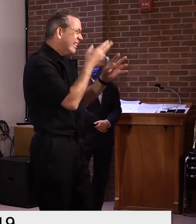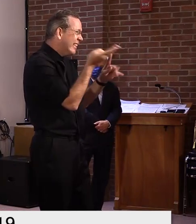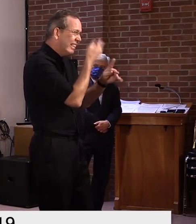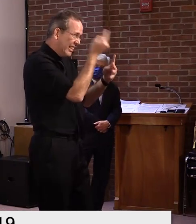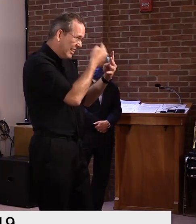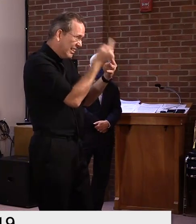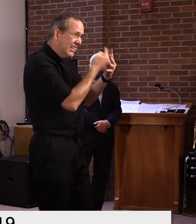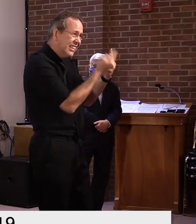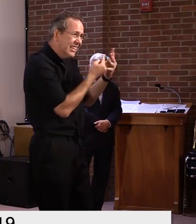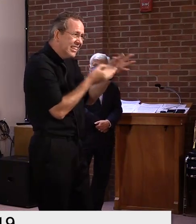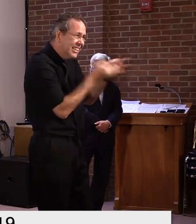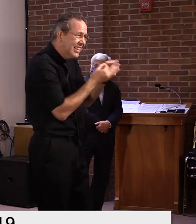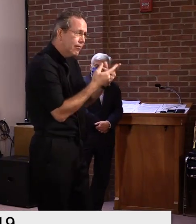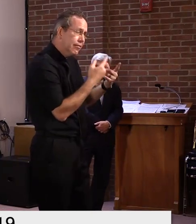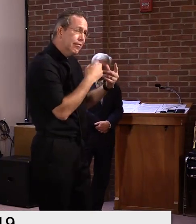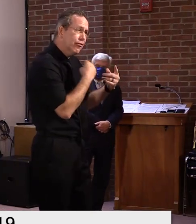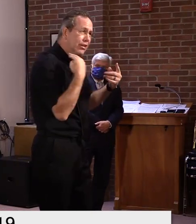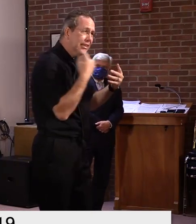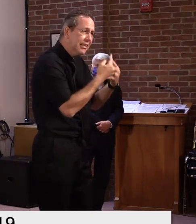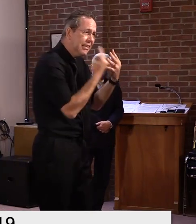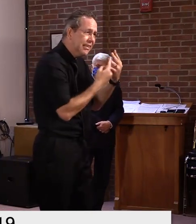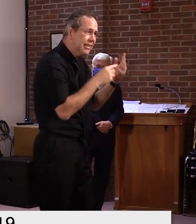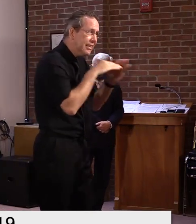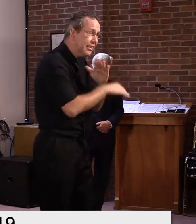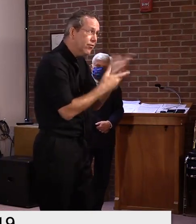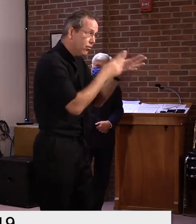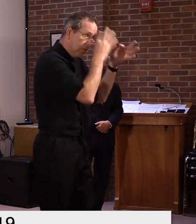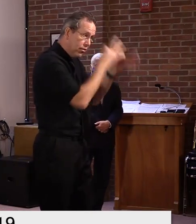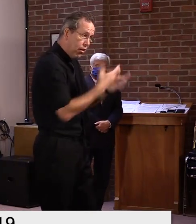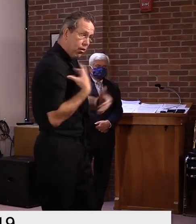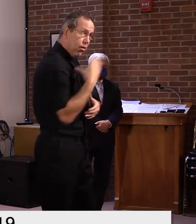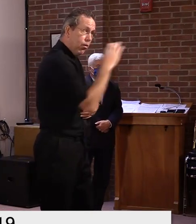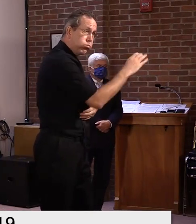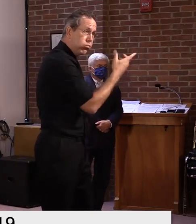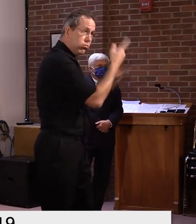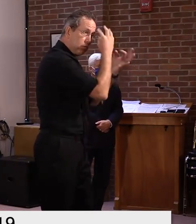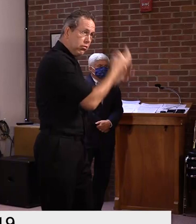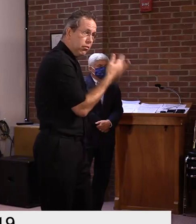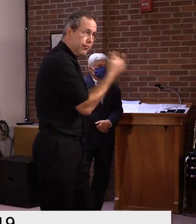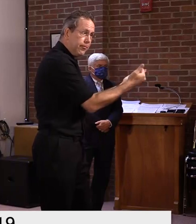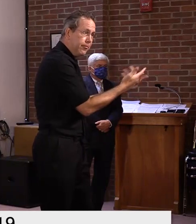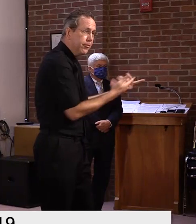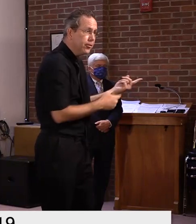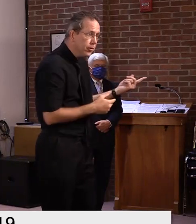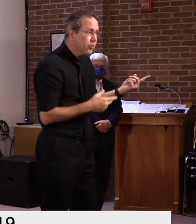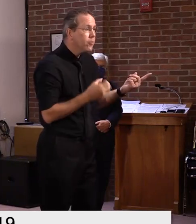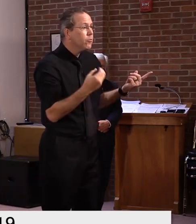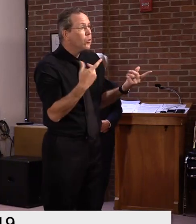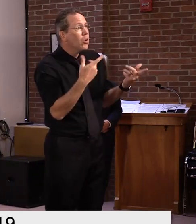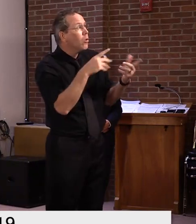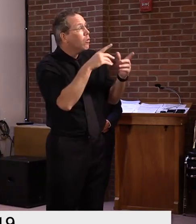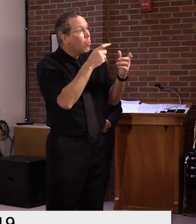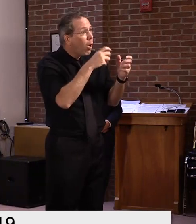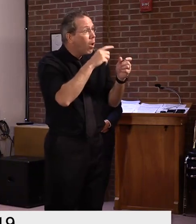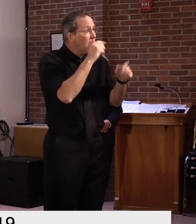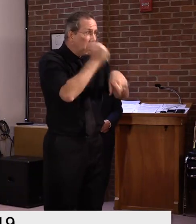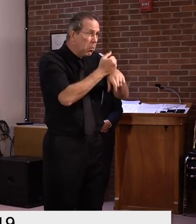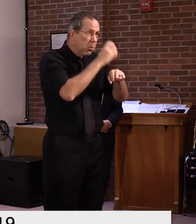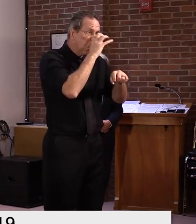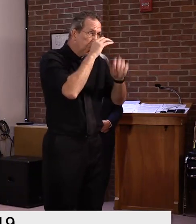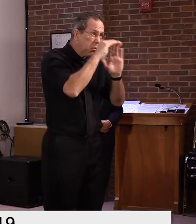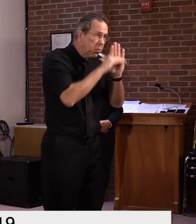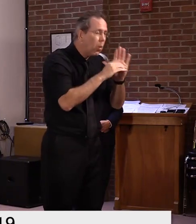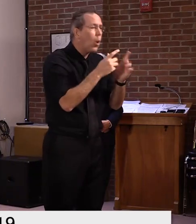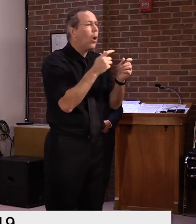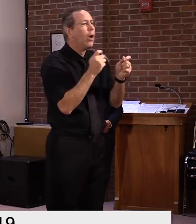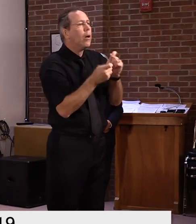to see what Washington does, and this could change everything if they gave us more flexibility, gave us a little bit more time, and maybe even more resources.